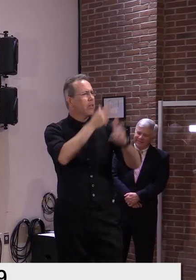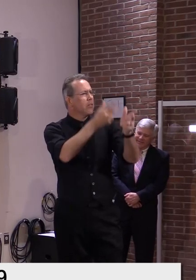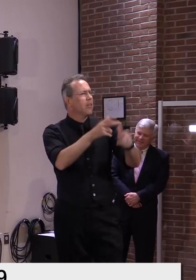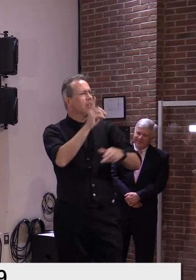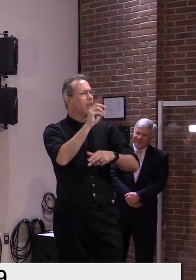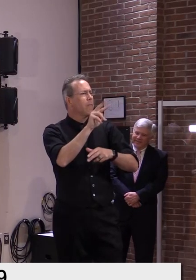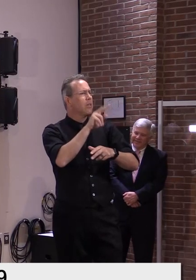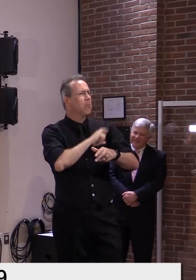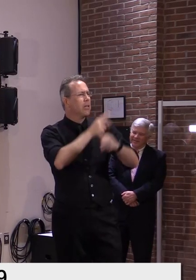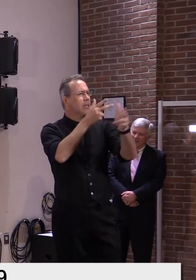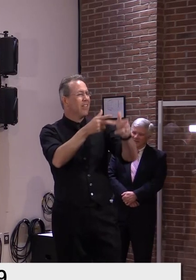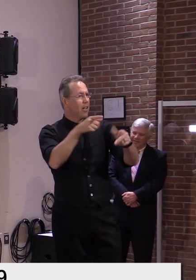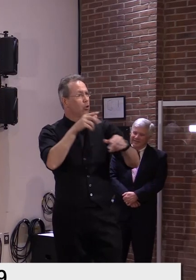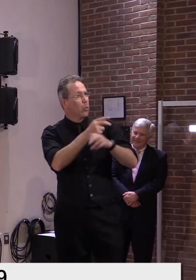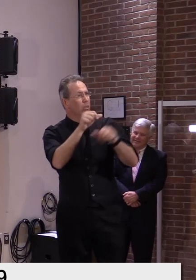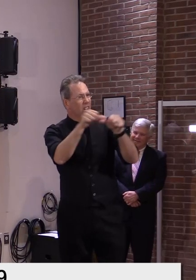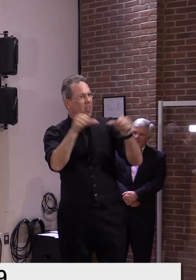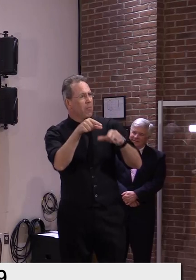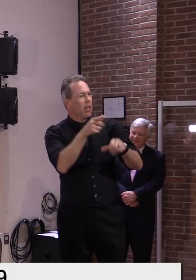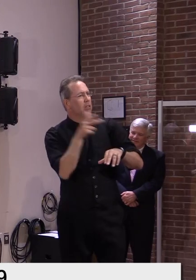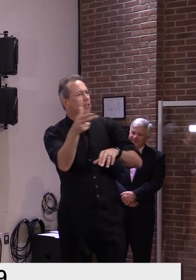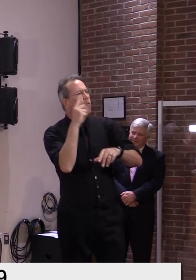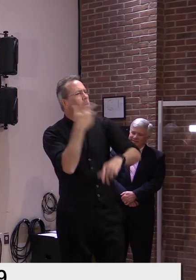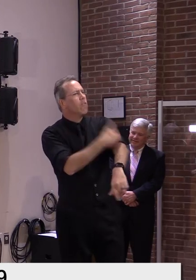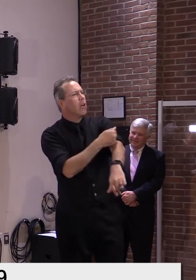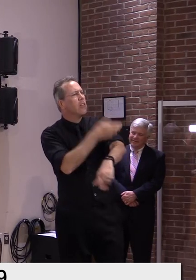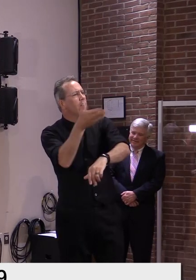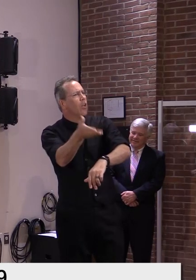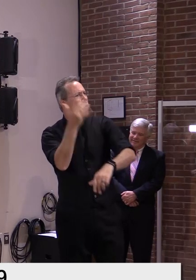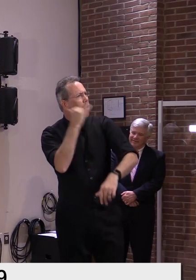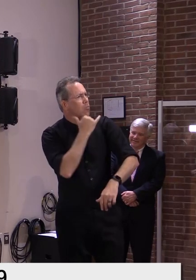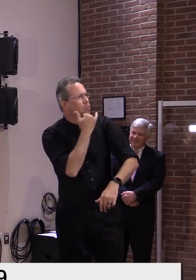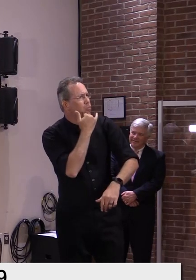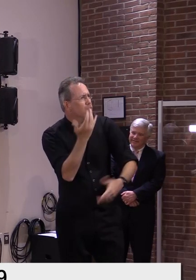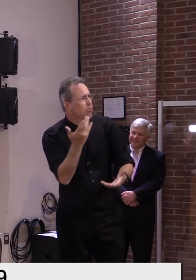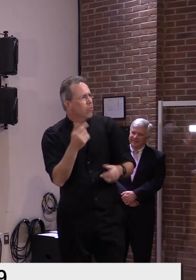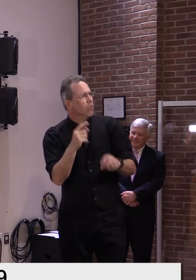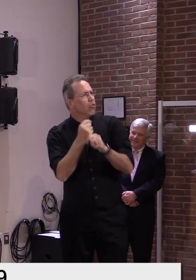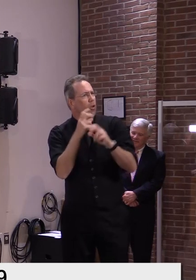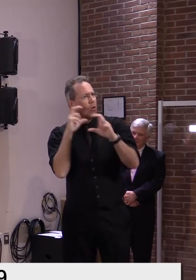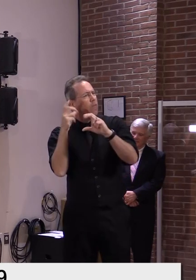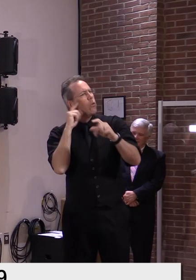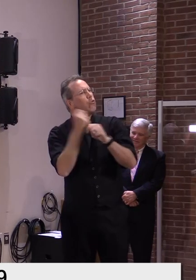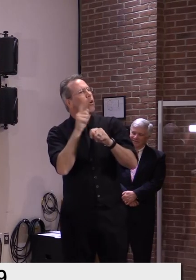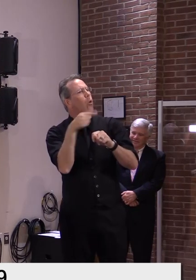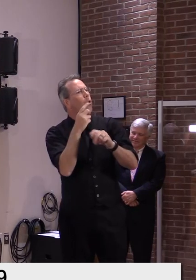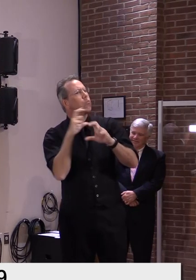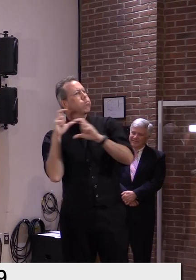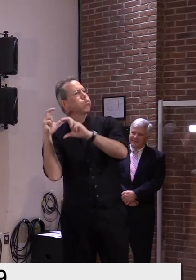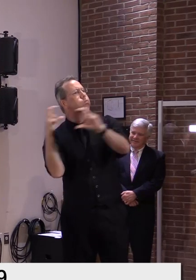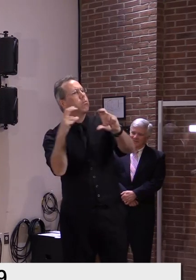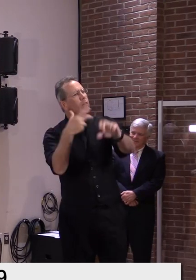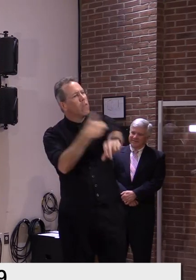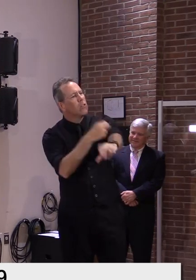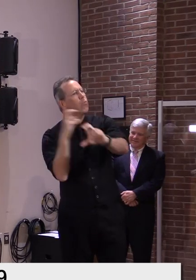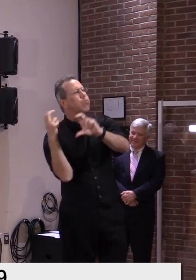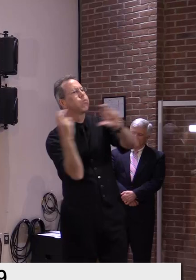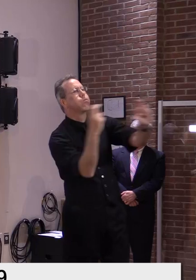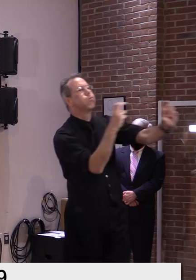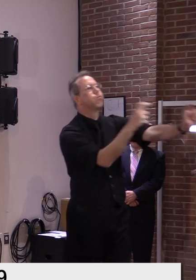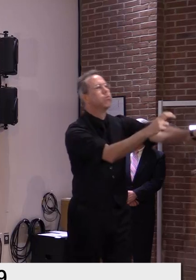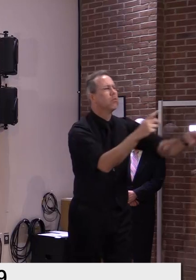for truckers only, even without DMV, along maybe Interstate 89